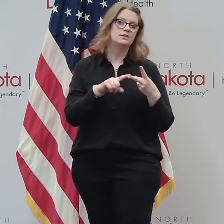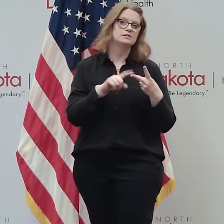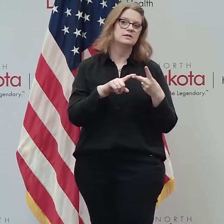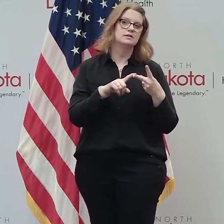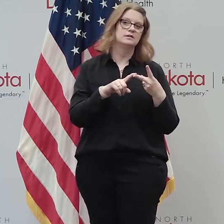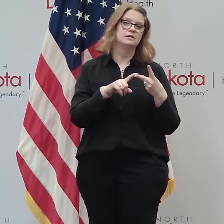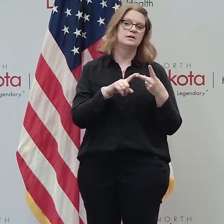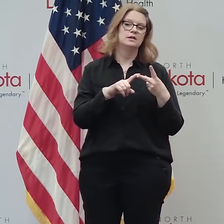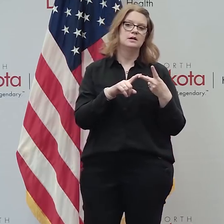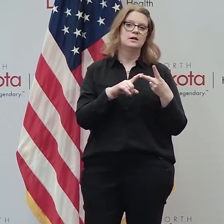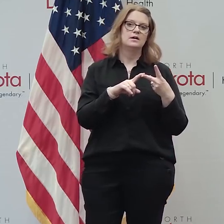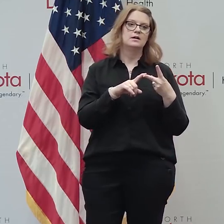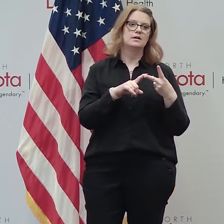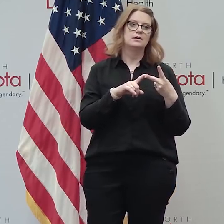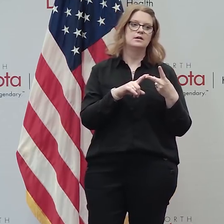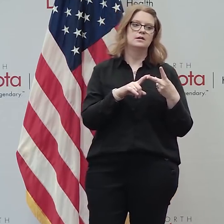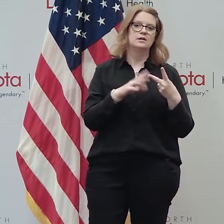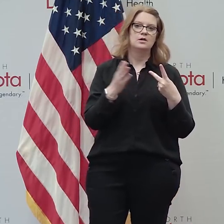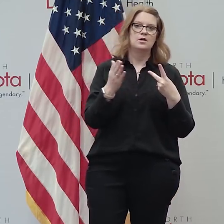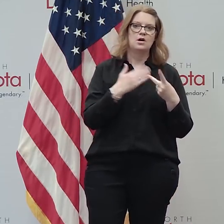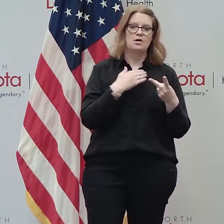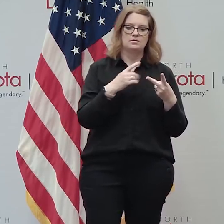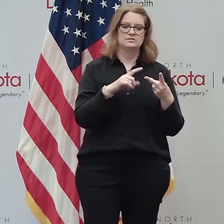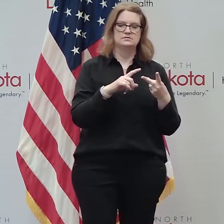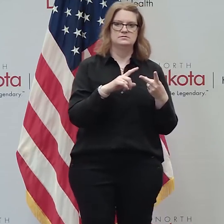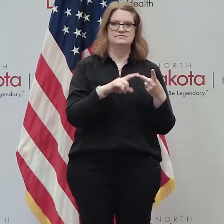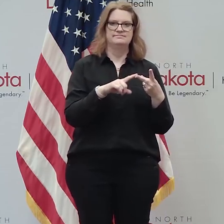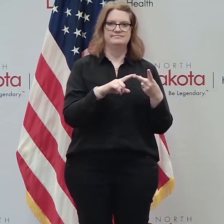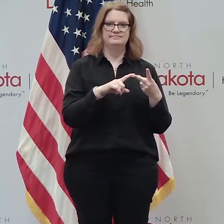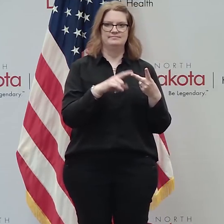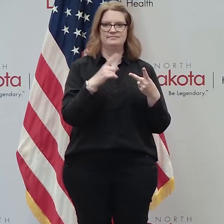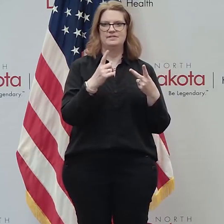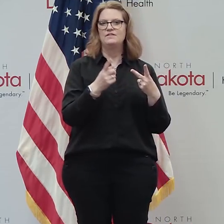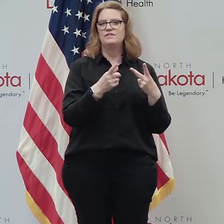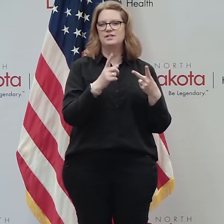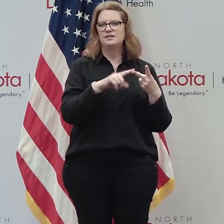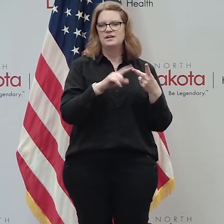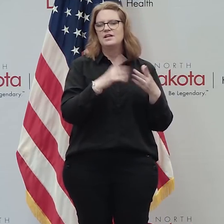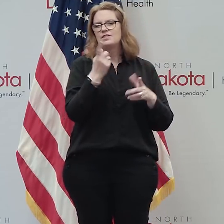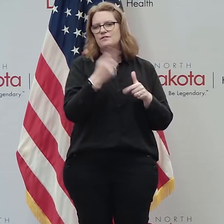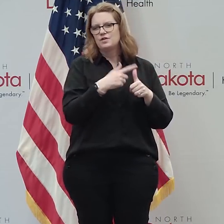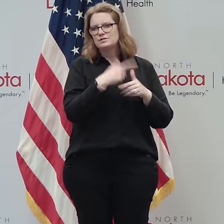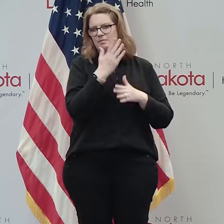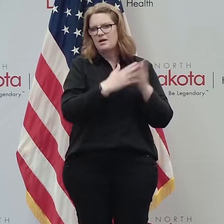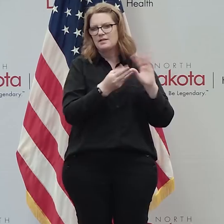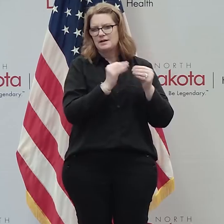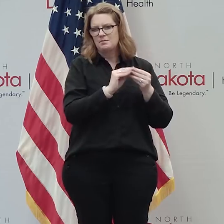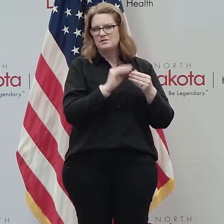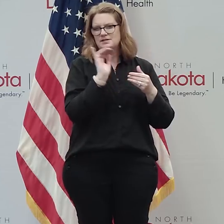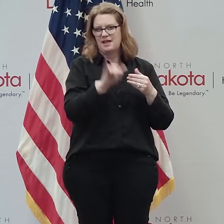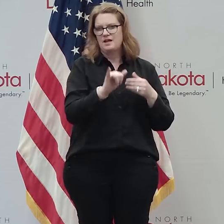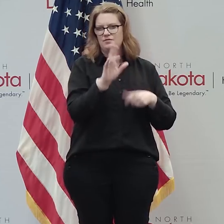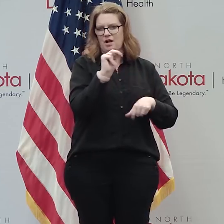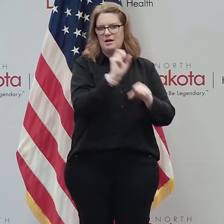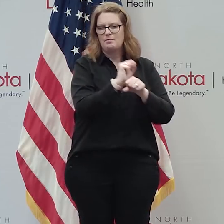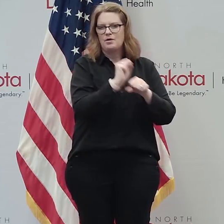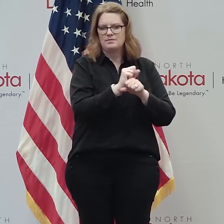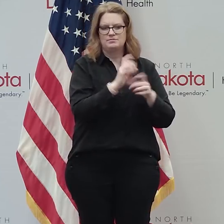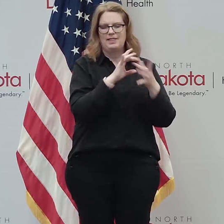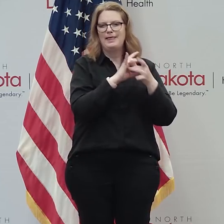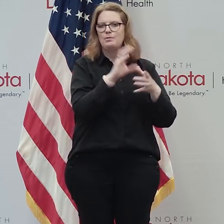the first wave, almost the first half of those numbers were all related to the oil industry. And I don't want to say that